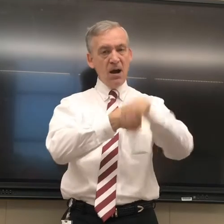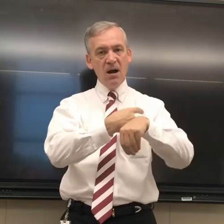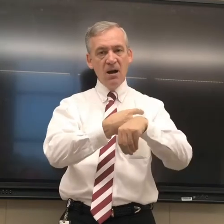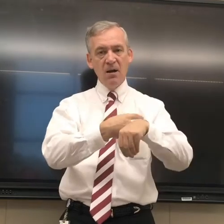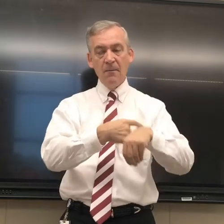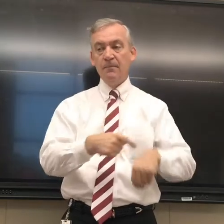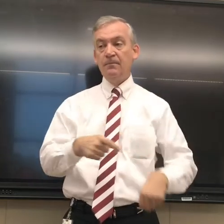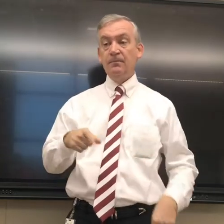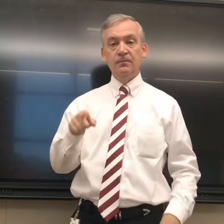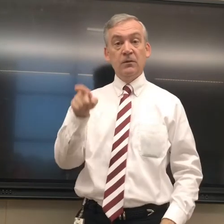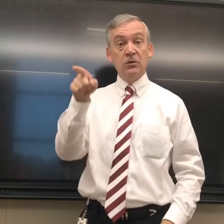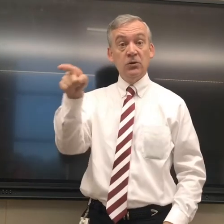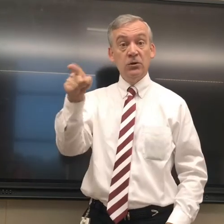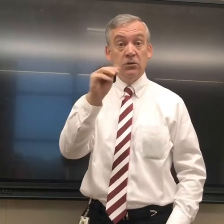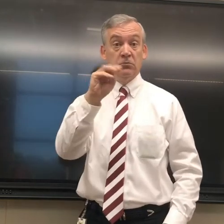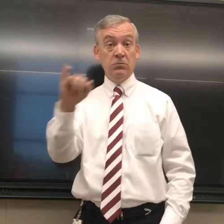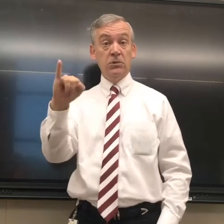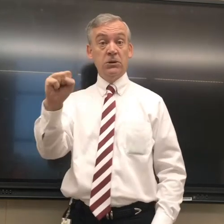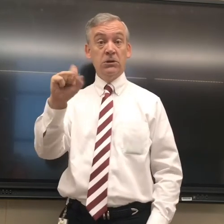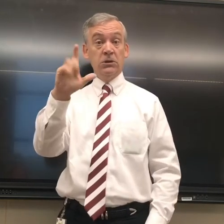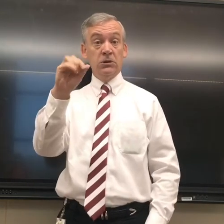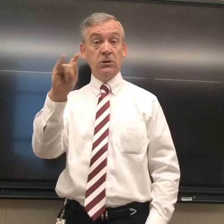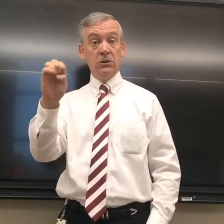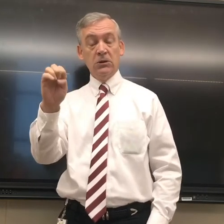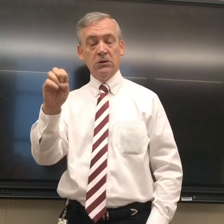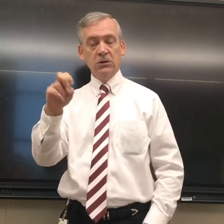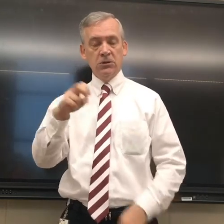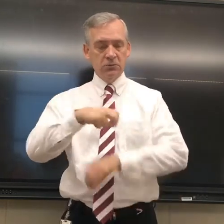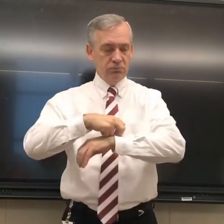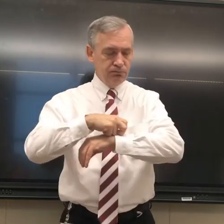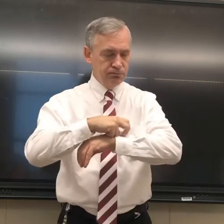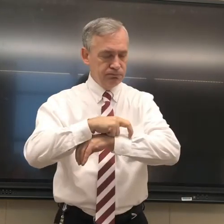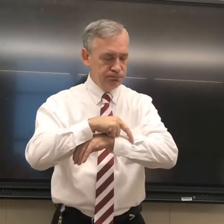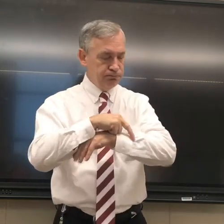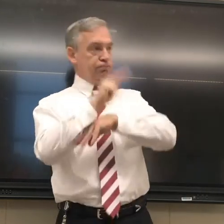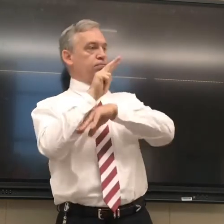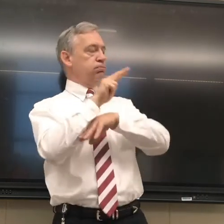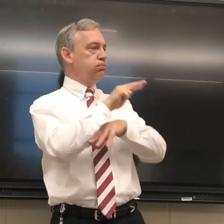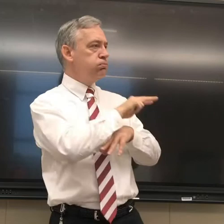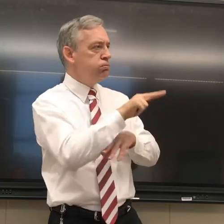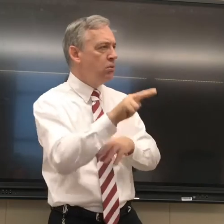down and her head came up as her sharp eyes searched the bushes.